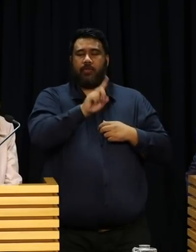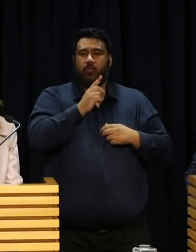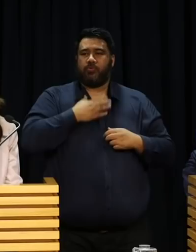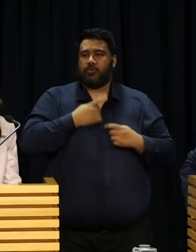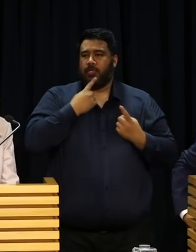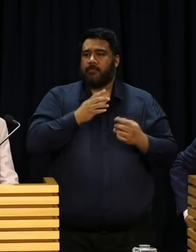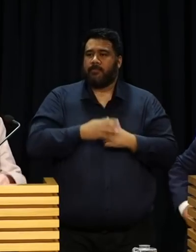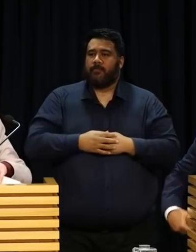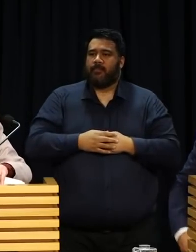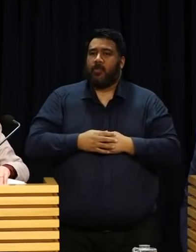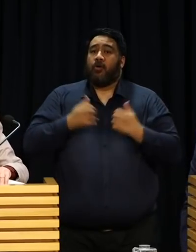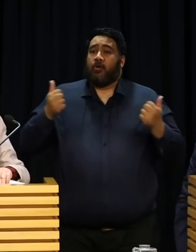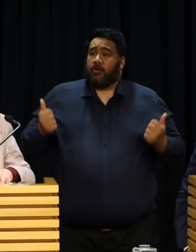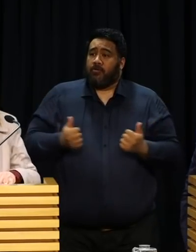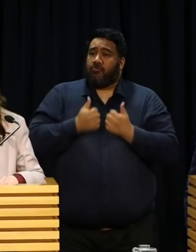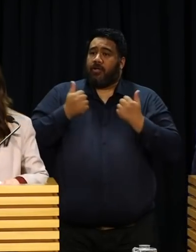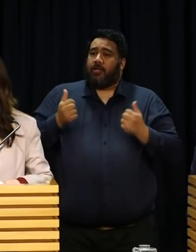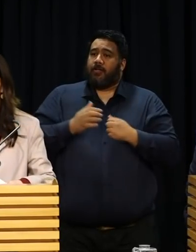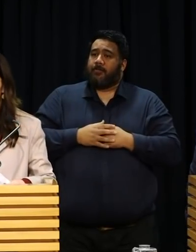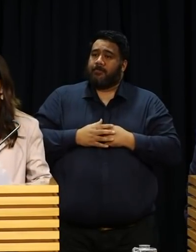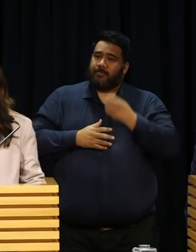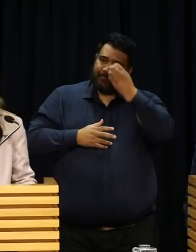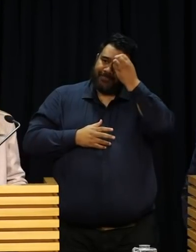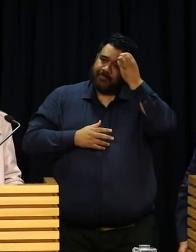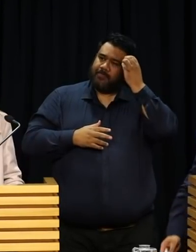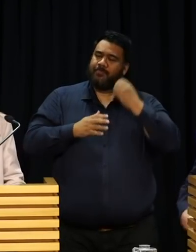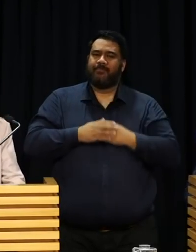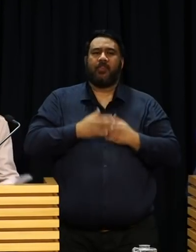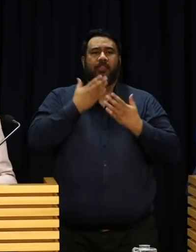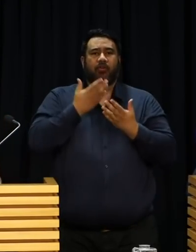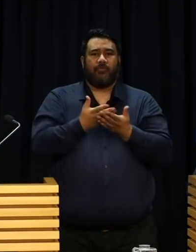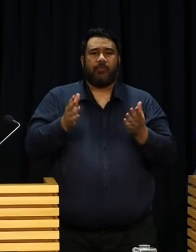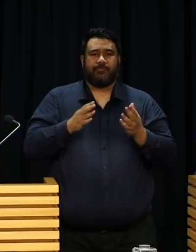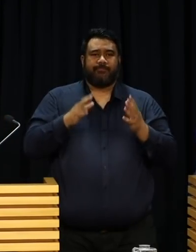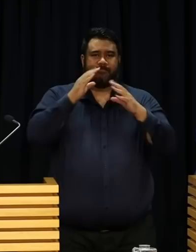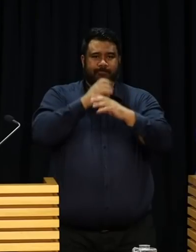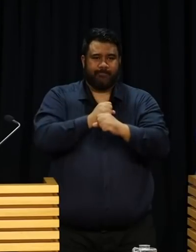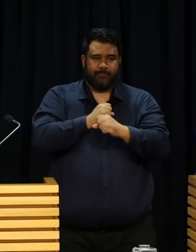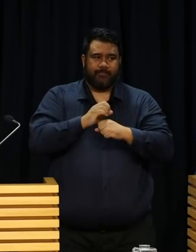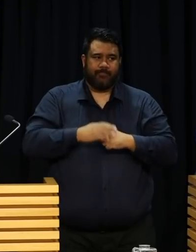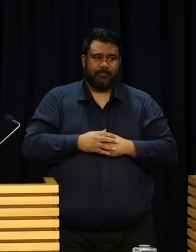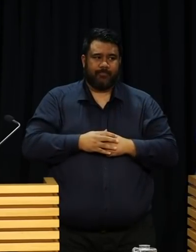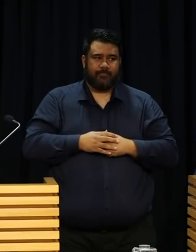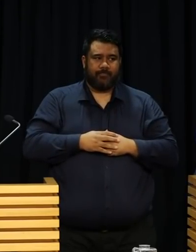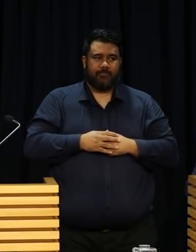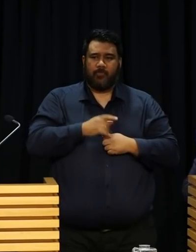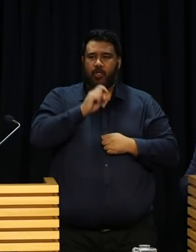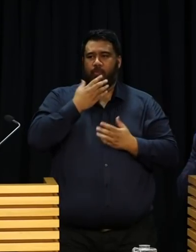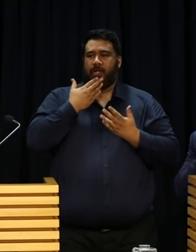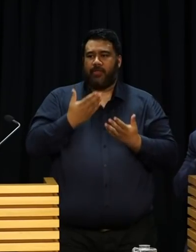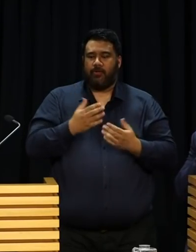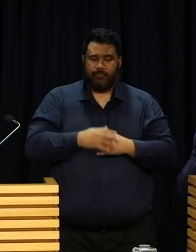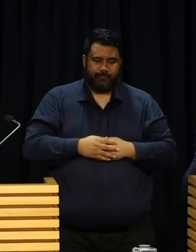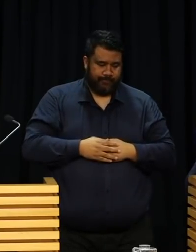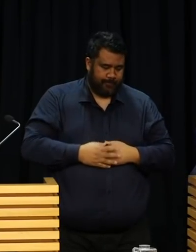All right. And probably they'll remind us, educate to liberate. Thank you, everyone. Yeah. It'll be whawhetai, Dominic.